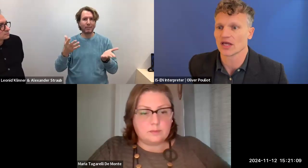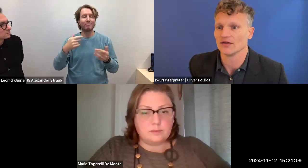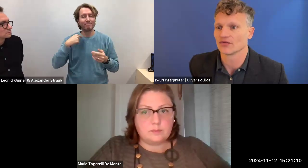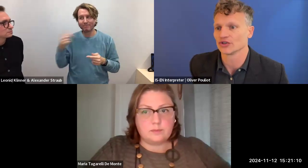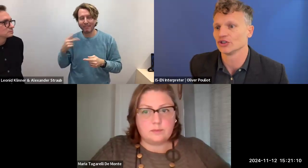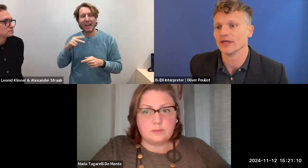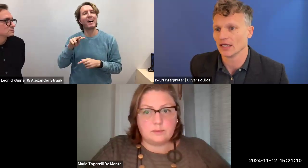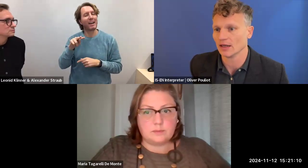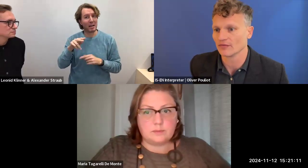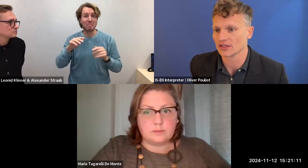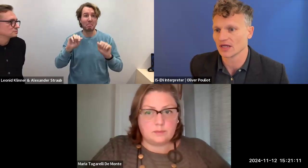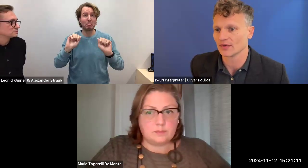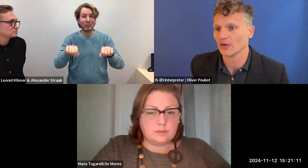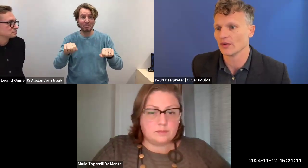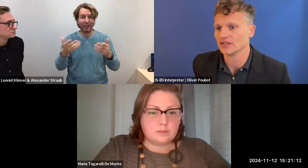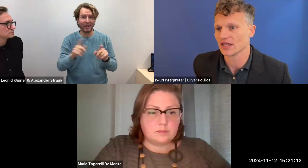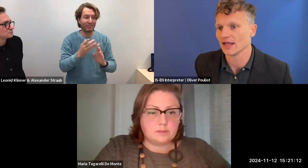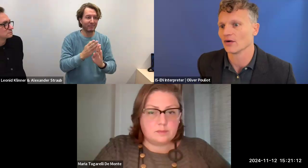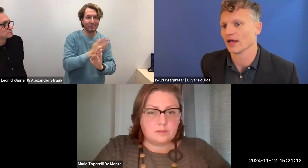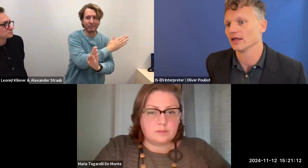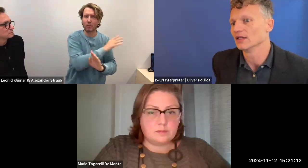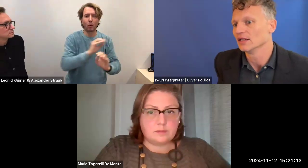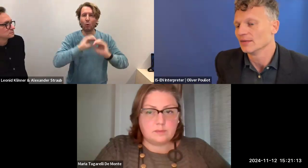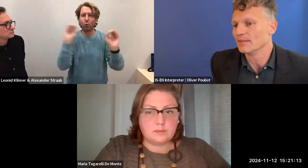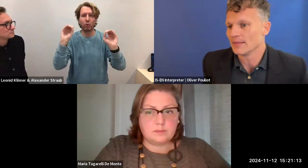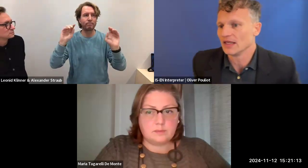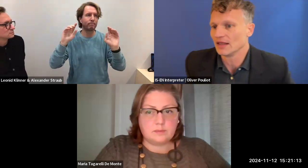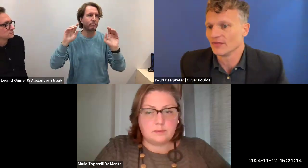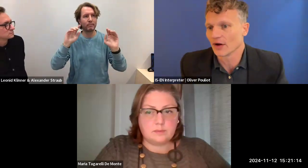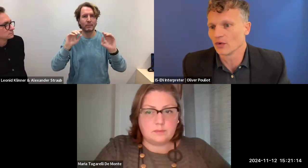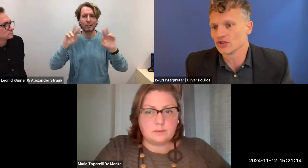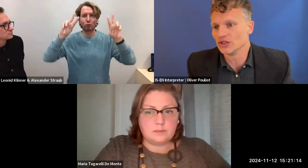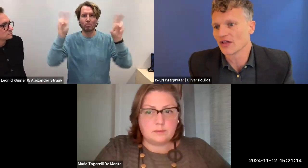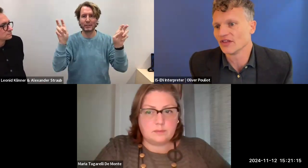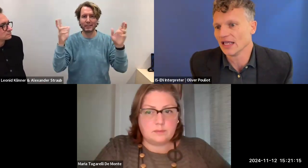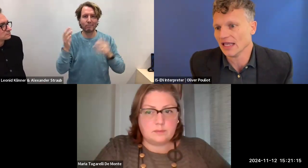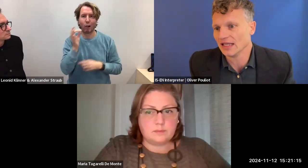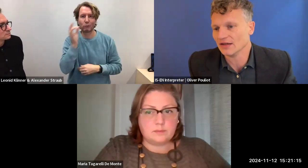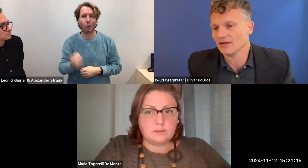it was a sign for chewing gum, for example, we would say, okay, maybe there